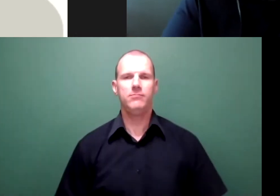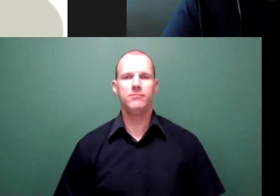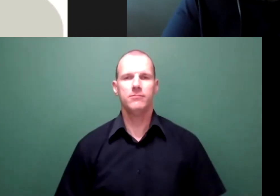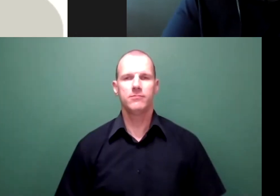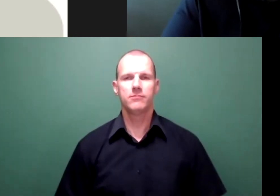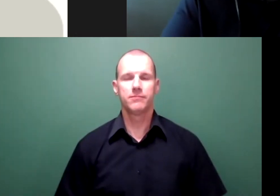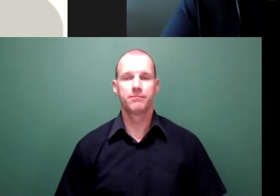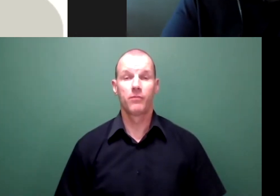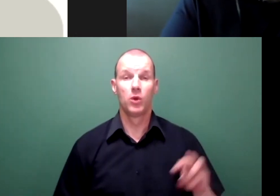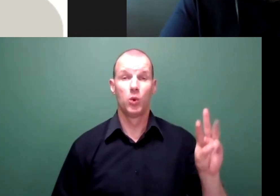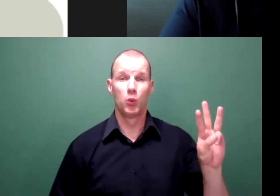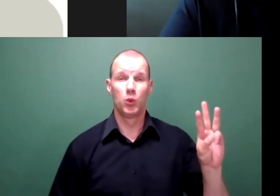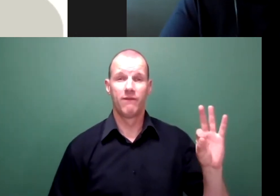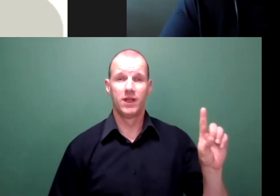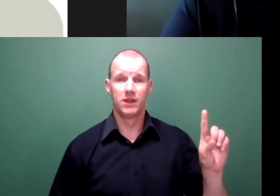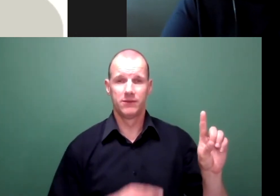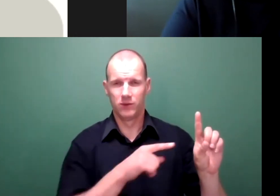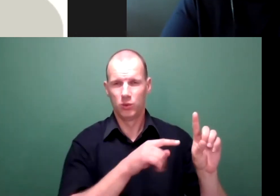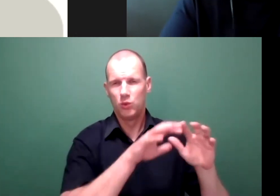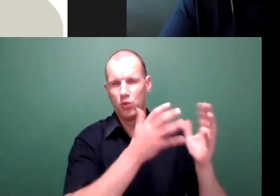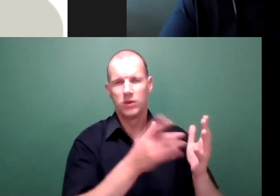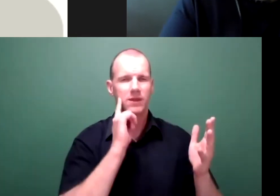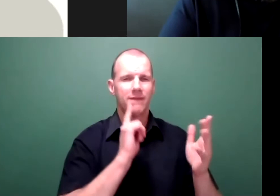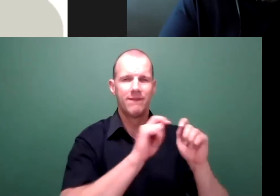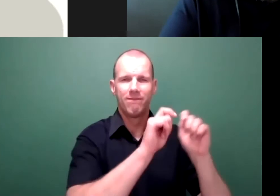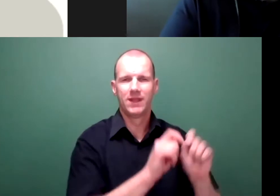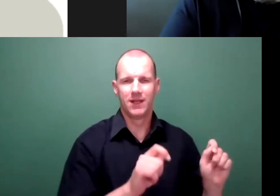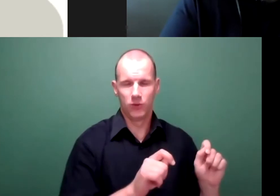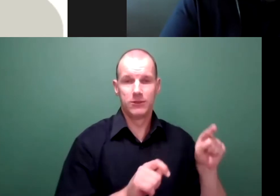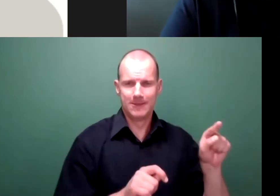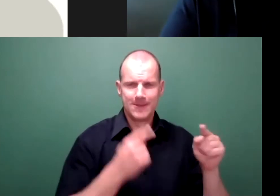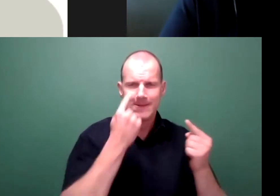of the interpreters be? And then they proceeded with the